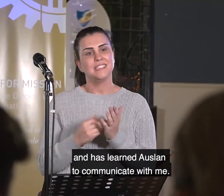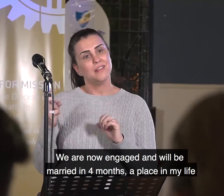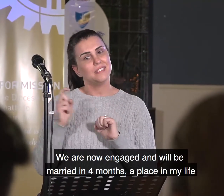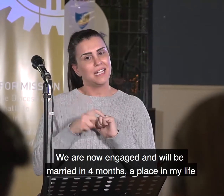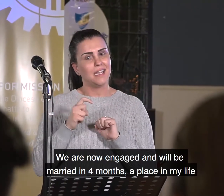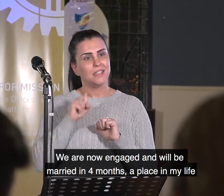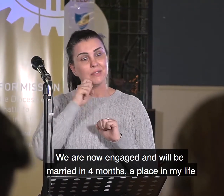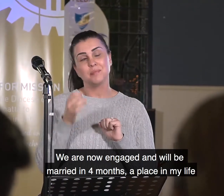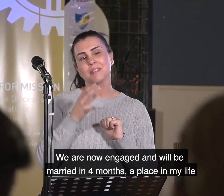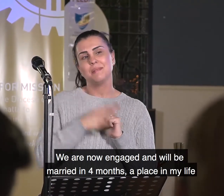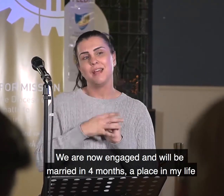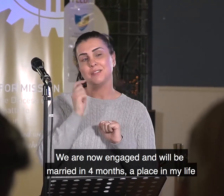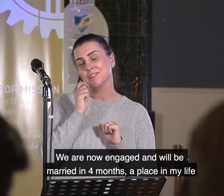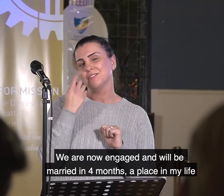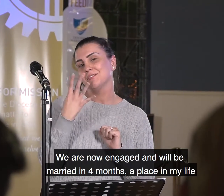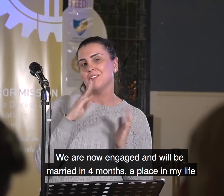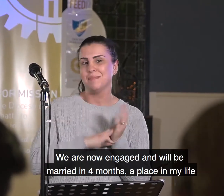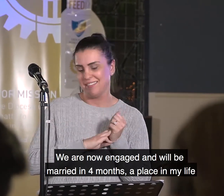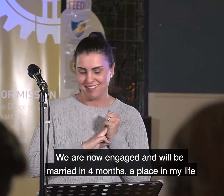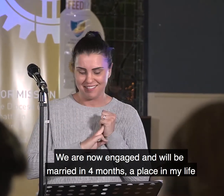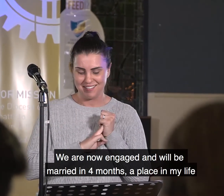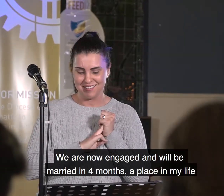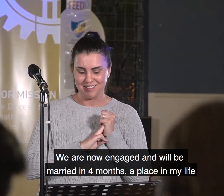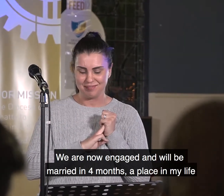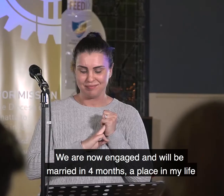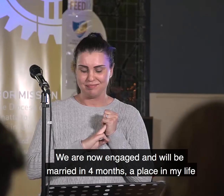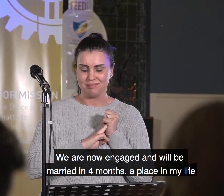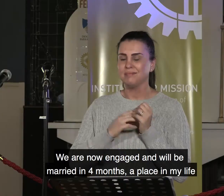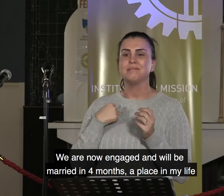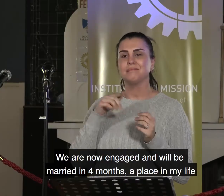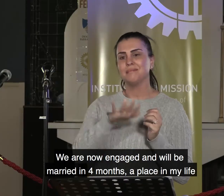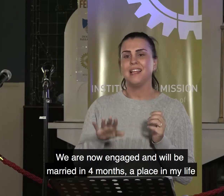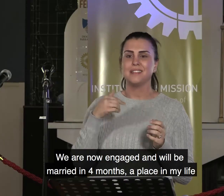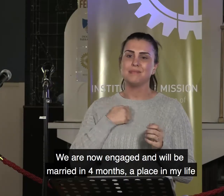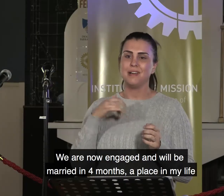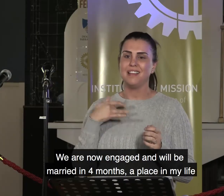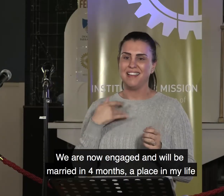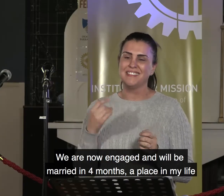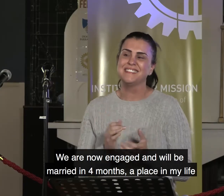We are now engaged and will be married in 4 months. A place in my